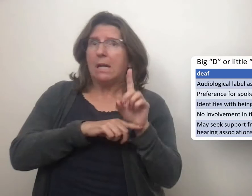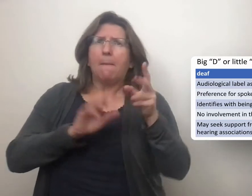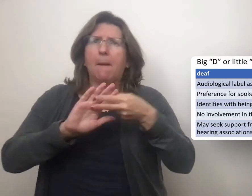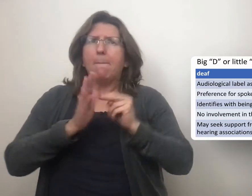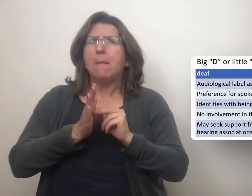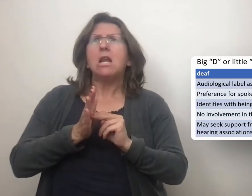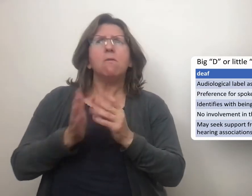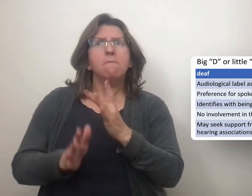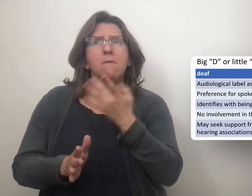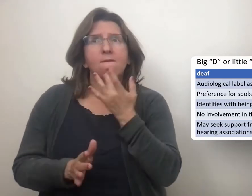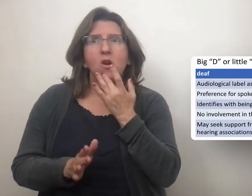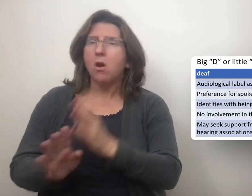The deaf person may prefer to speak,